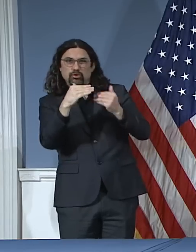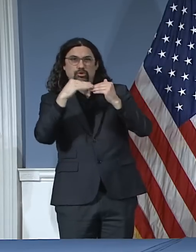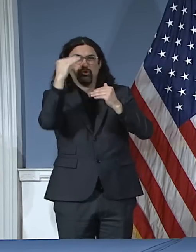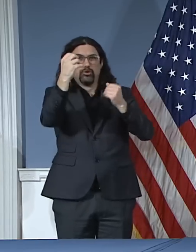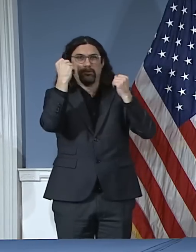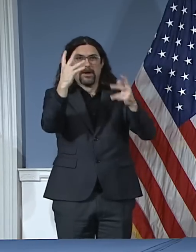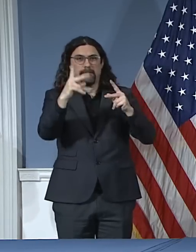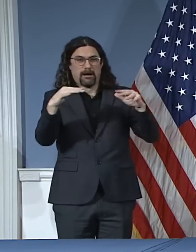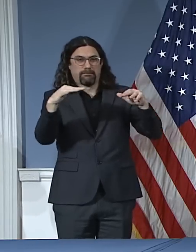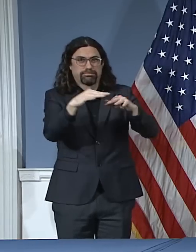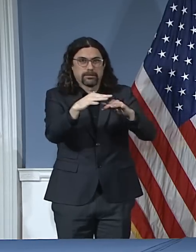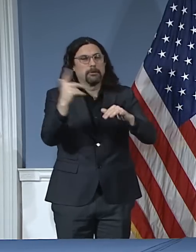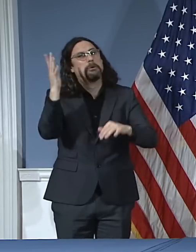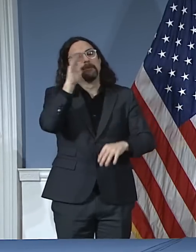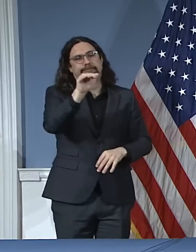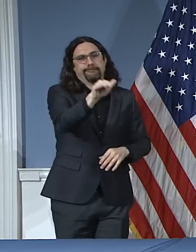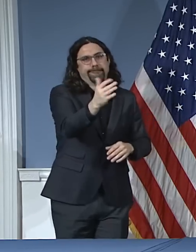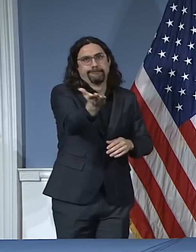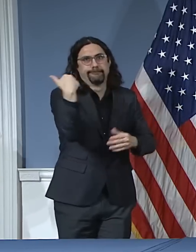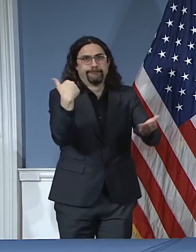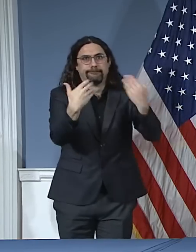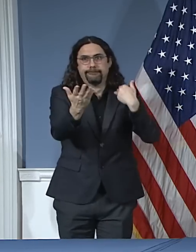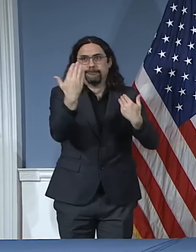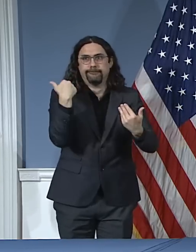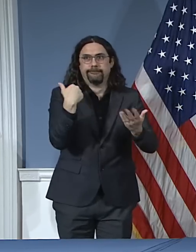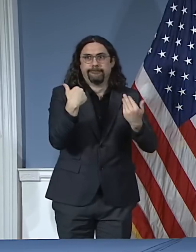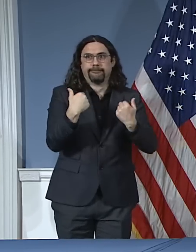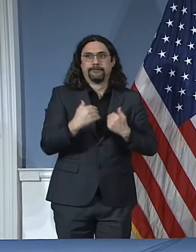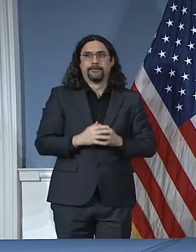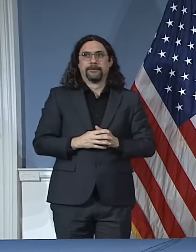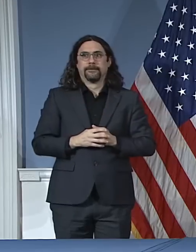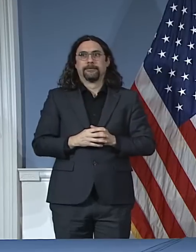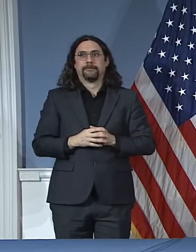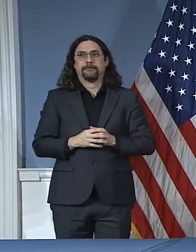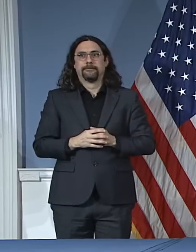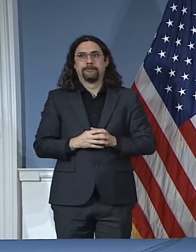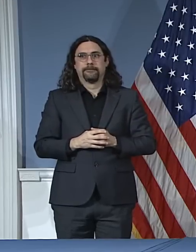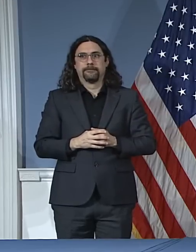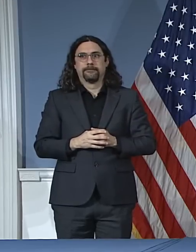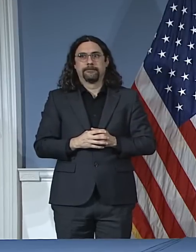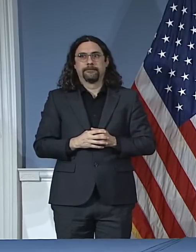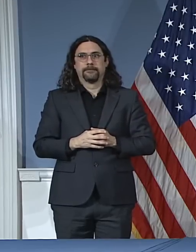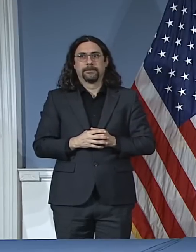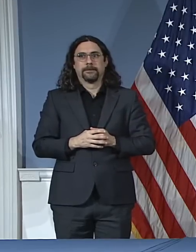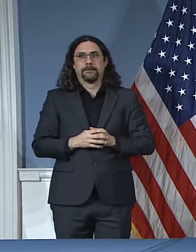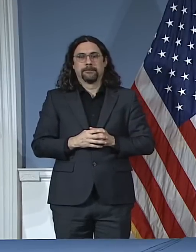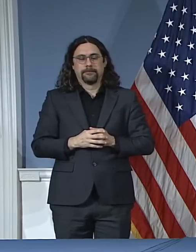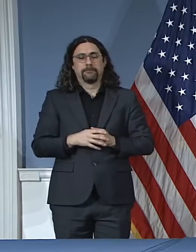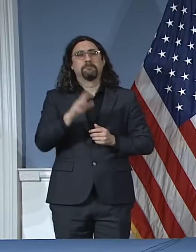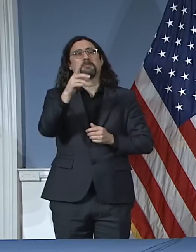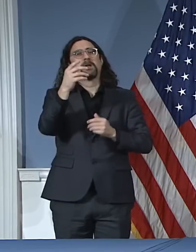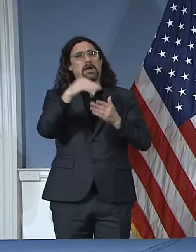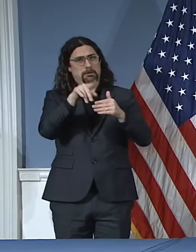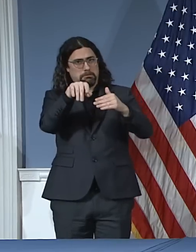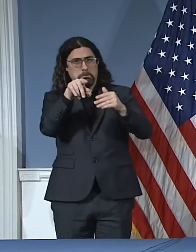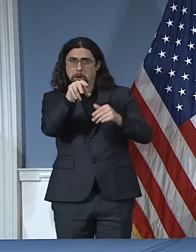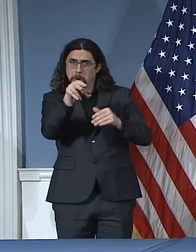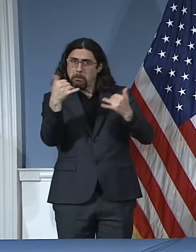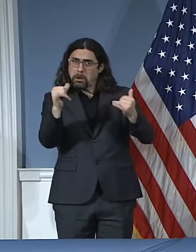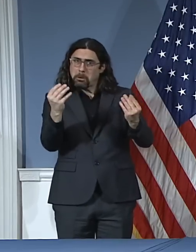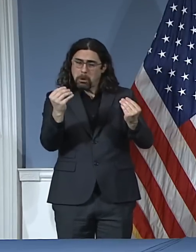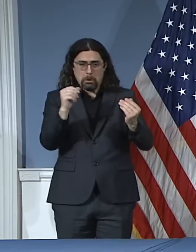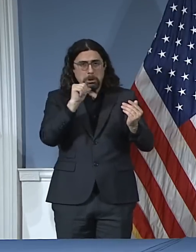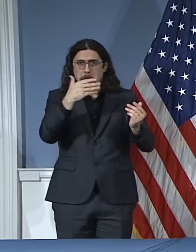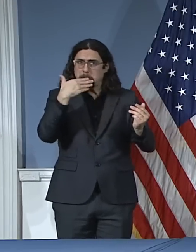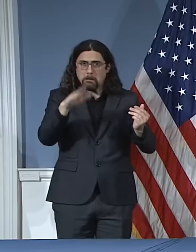keep your children away from children who are not part of your family. That's your responsibility. We will always do our best with